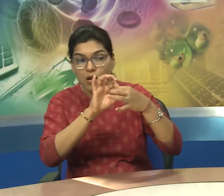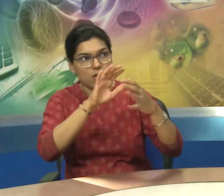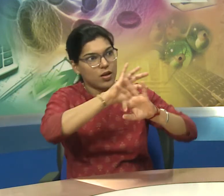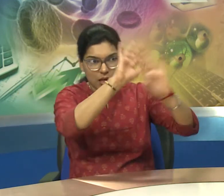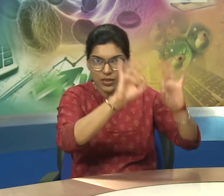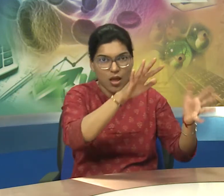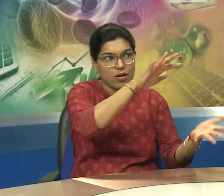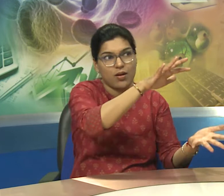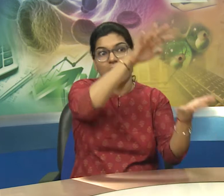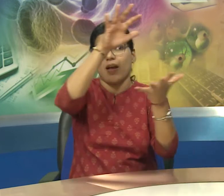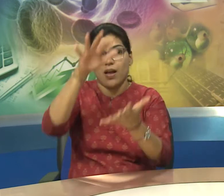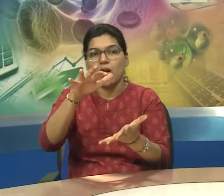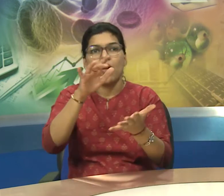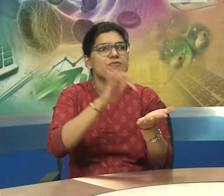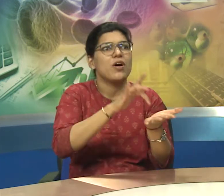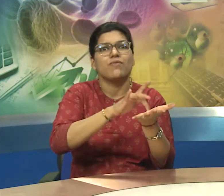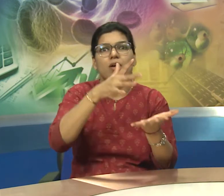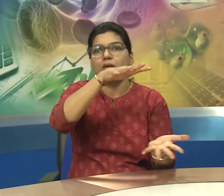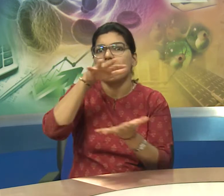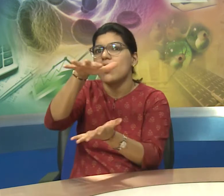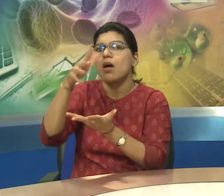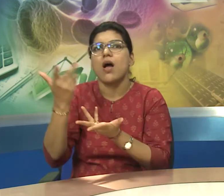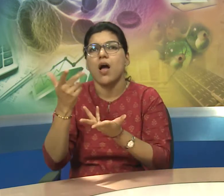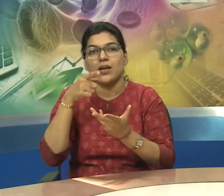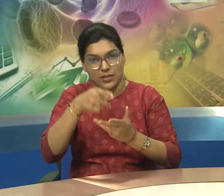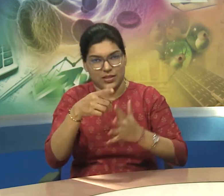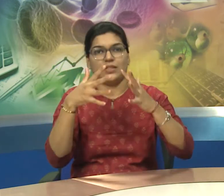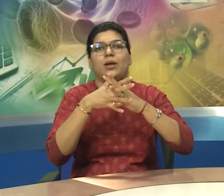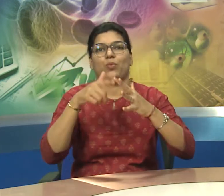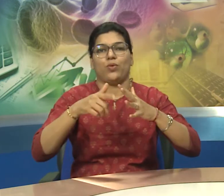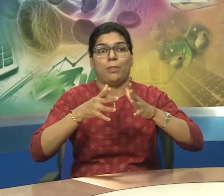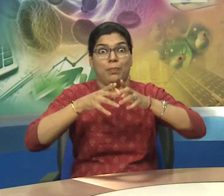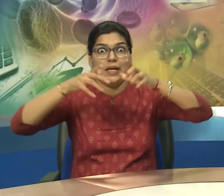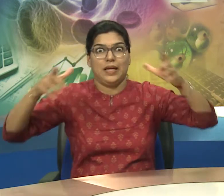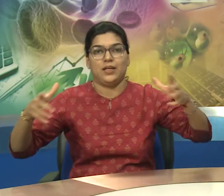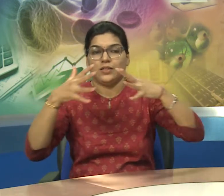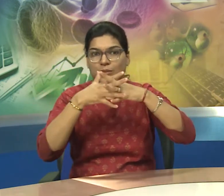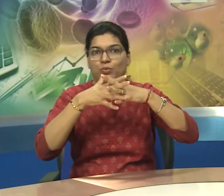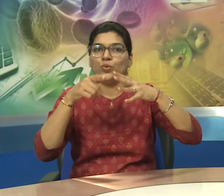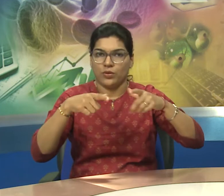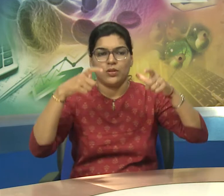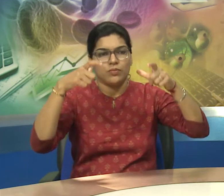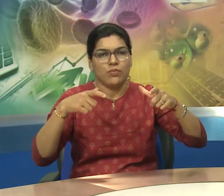the one person who deals in large stock or bulk stock is called a